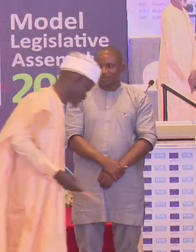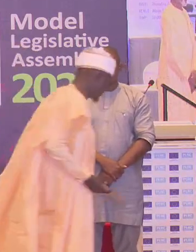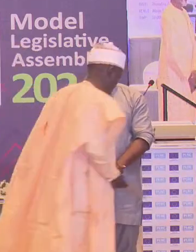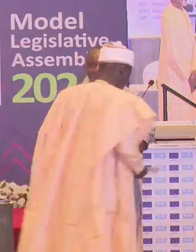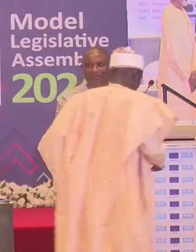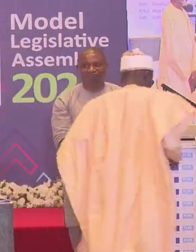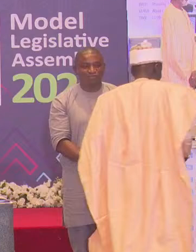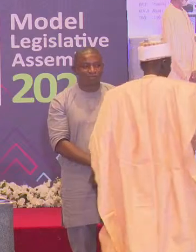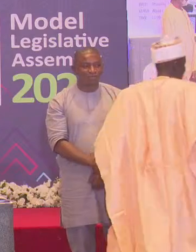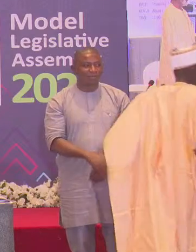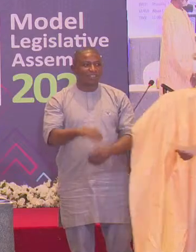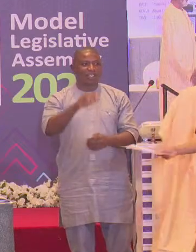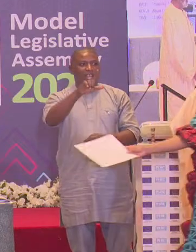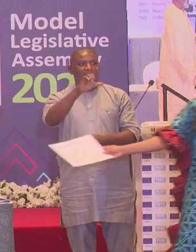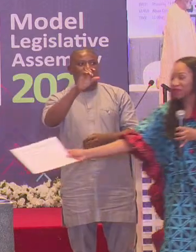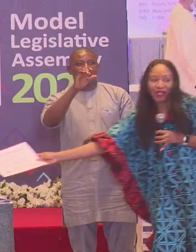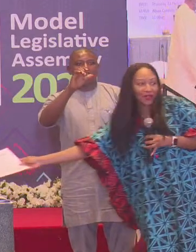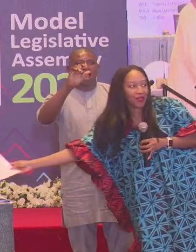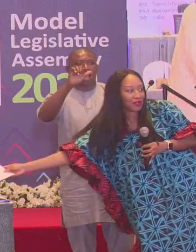Edu Lawrence Mondan from